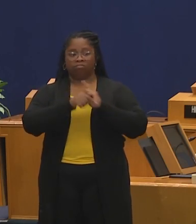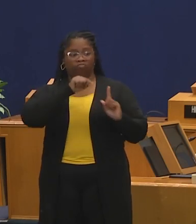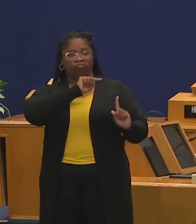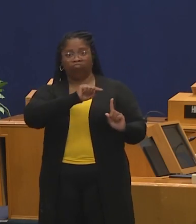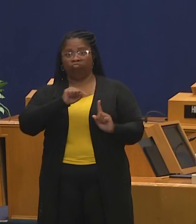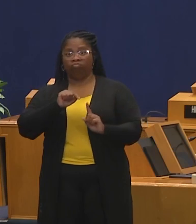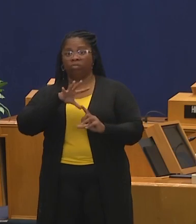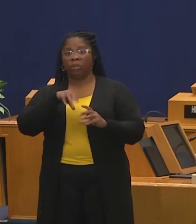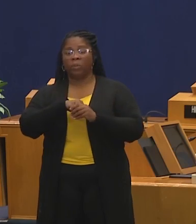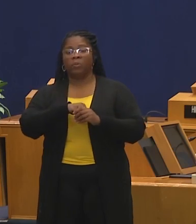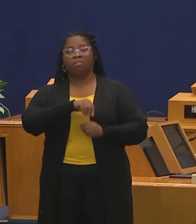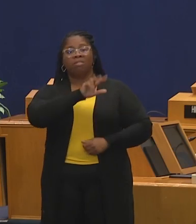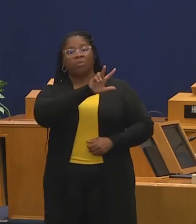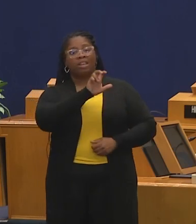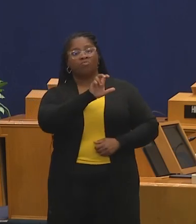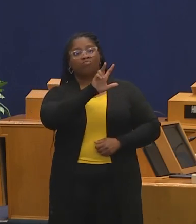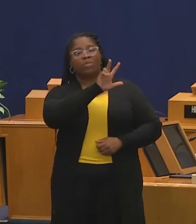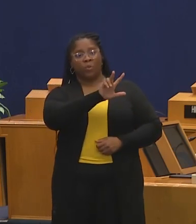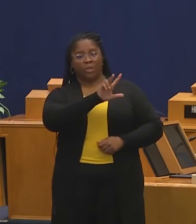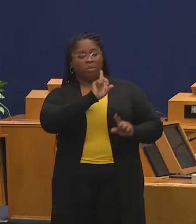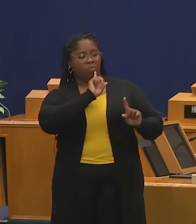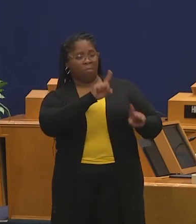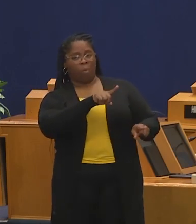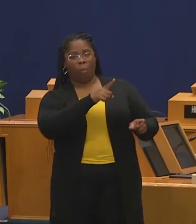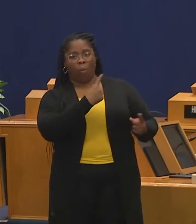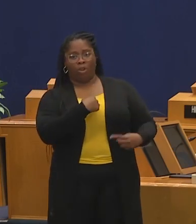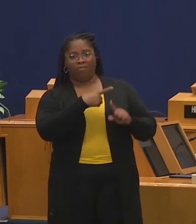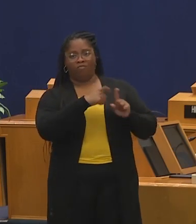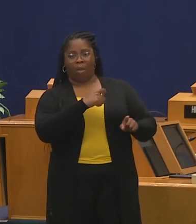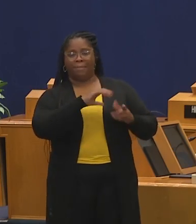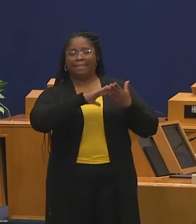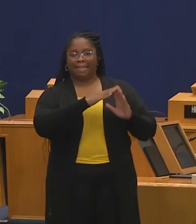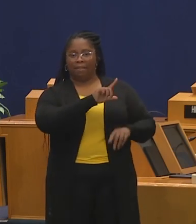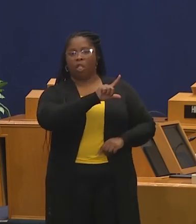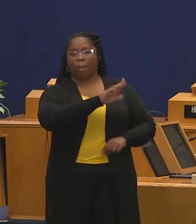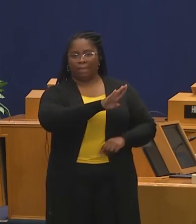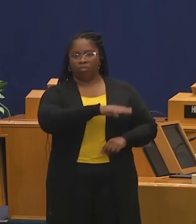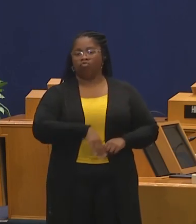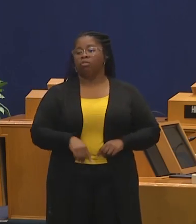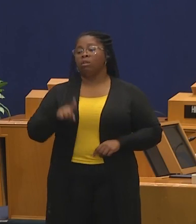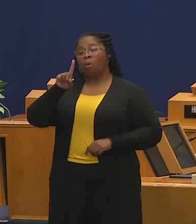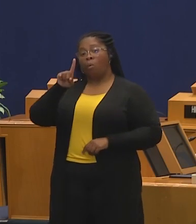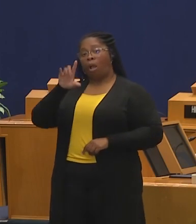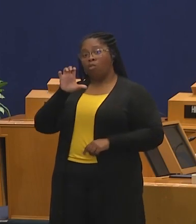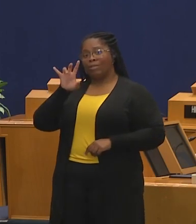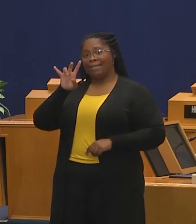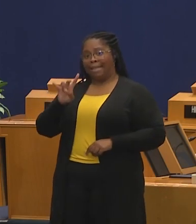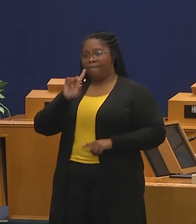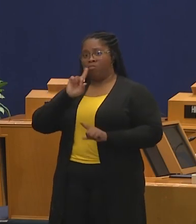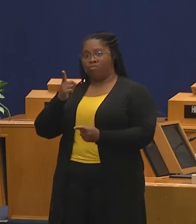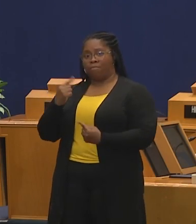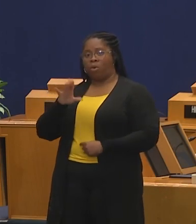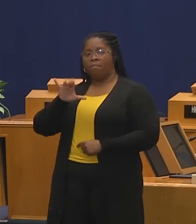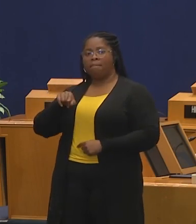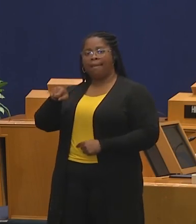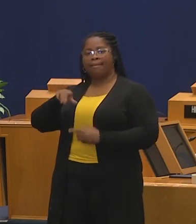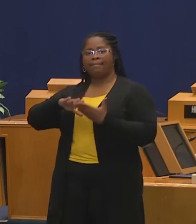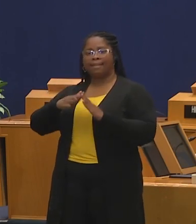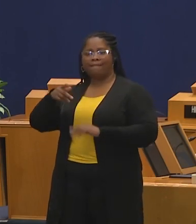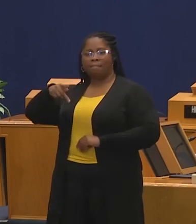include 303 cases that are reported by our partners in the city of Long Beach and 107 cases reported by the City